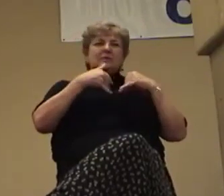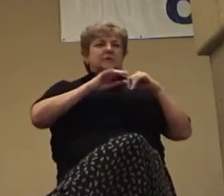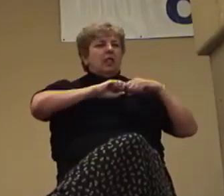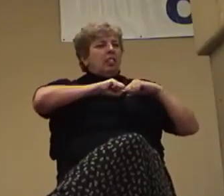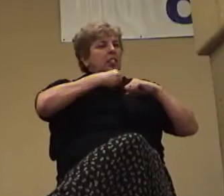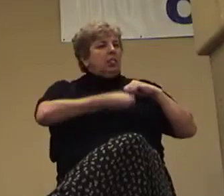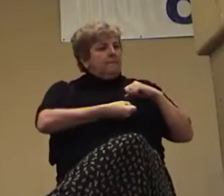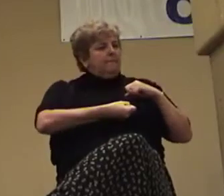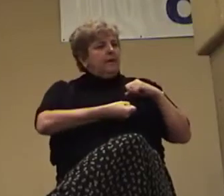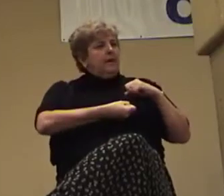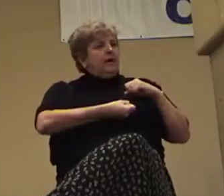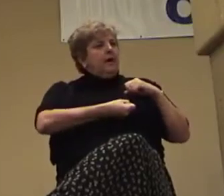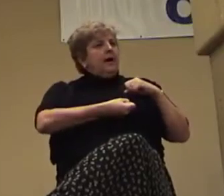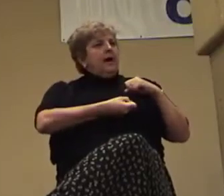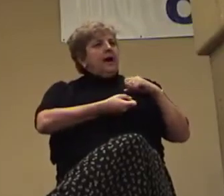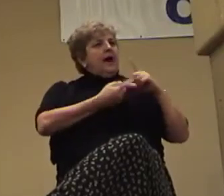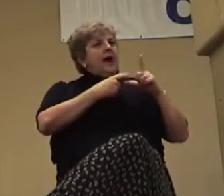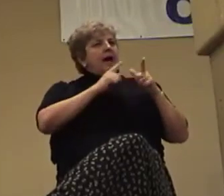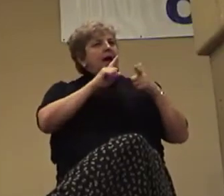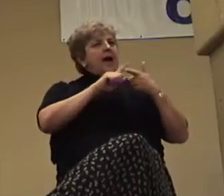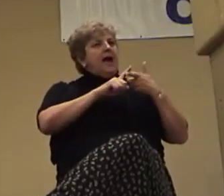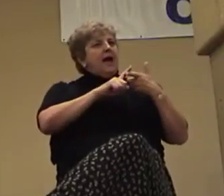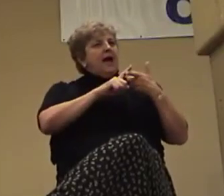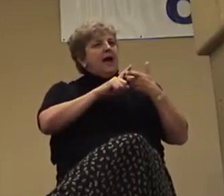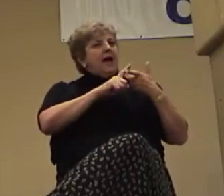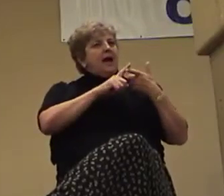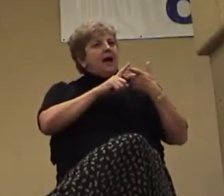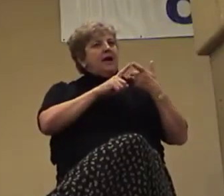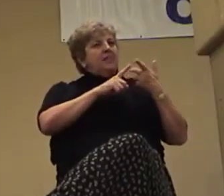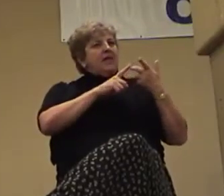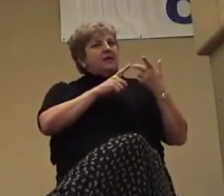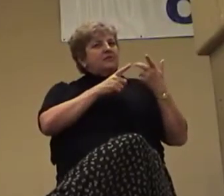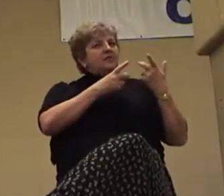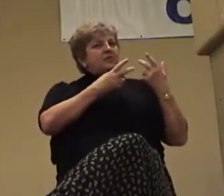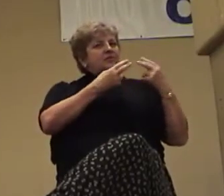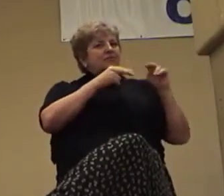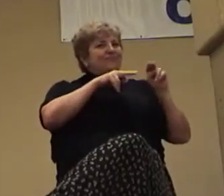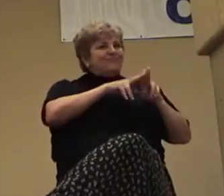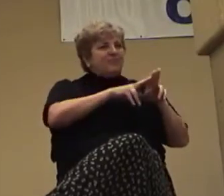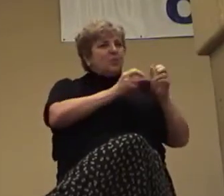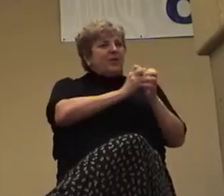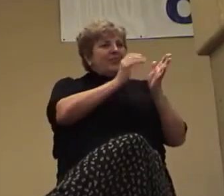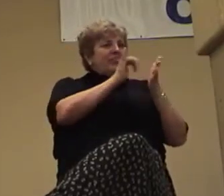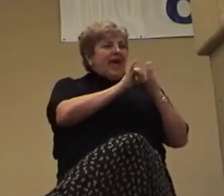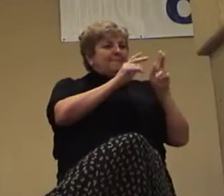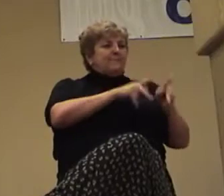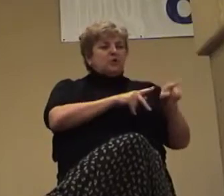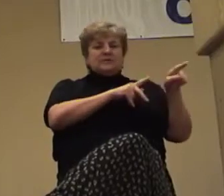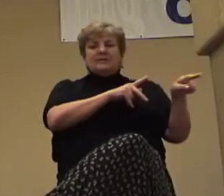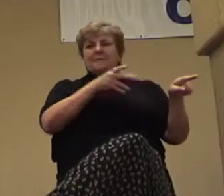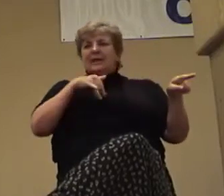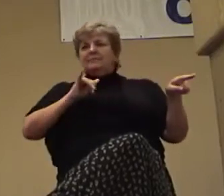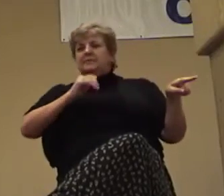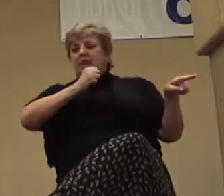painful than to lay down with someone when you are in love with someone else. And I had always lived like that. How do I fix this? By